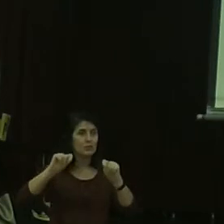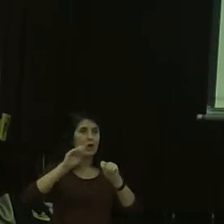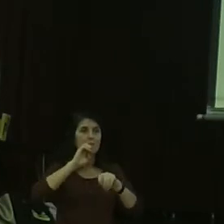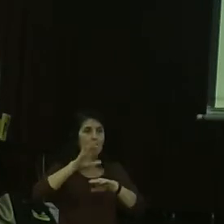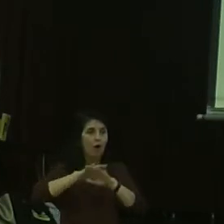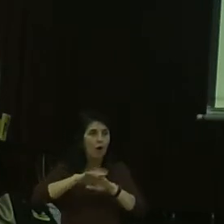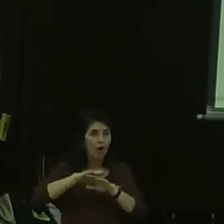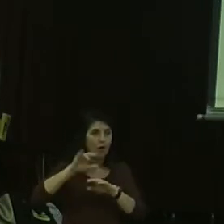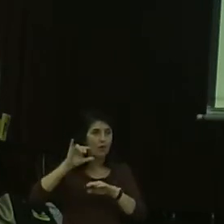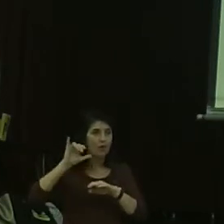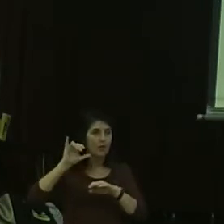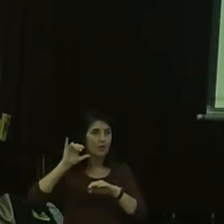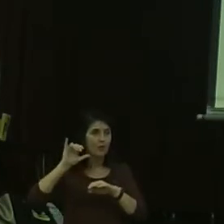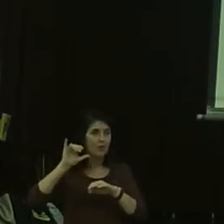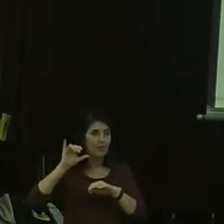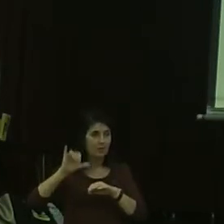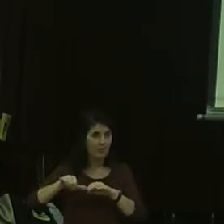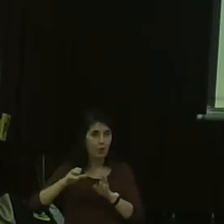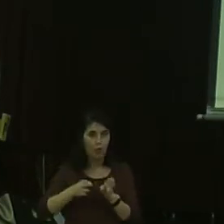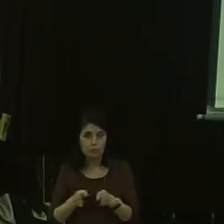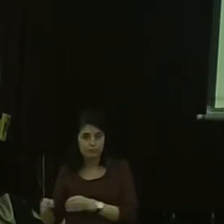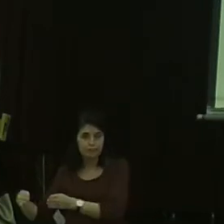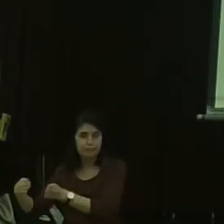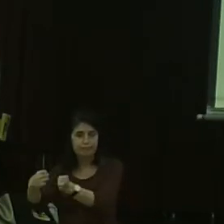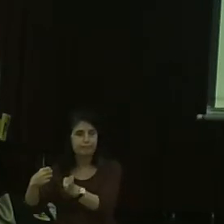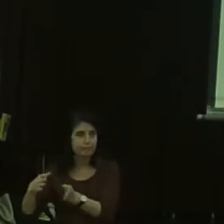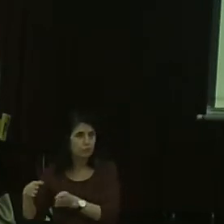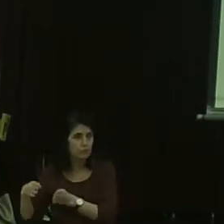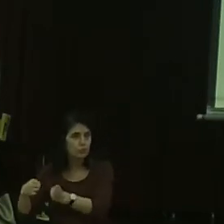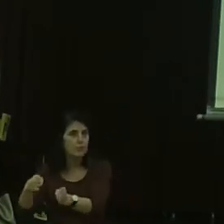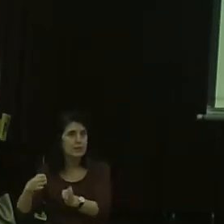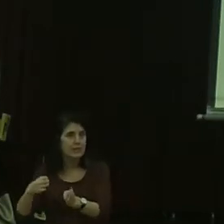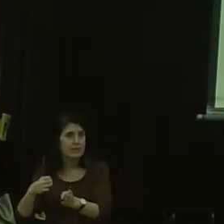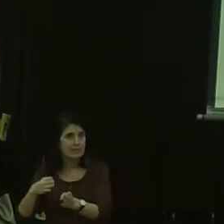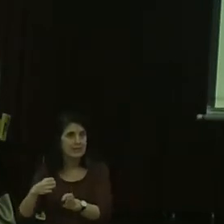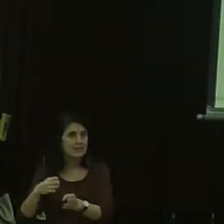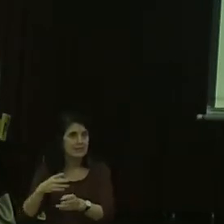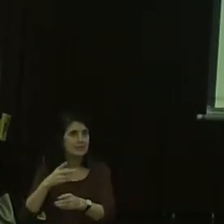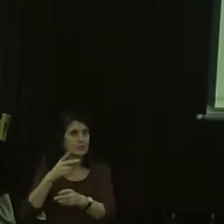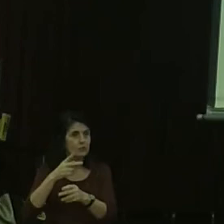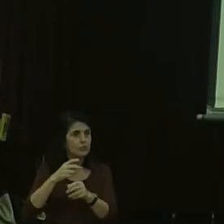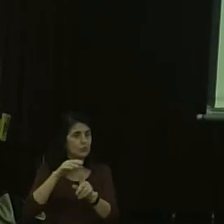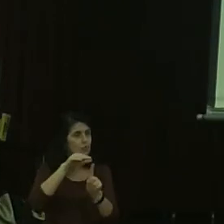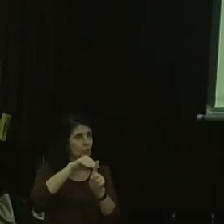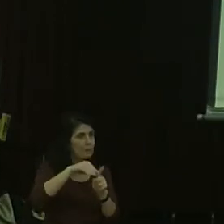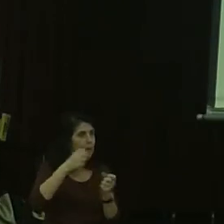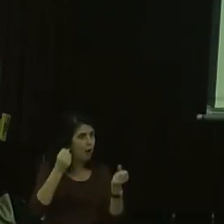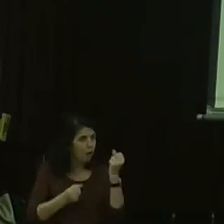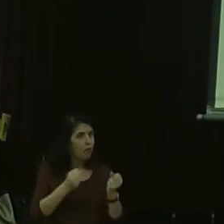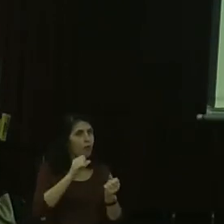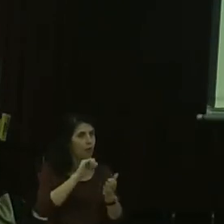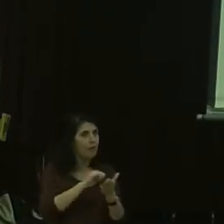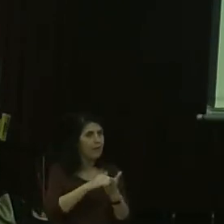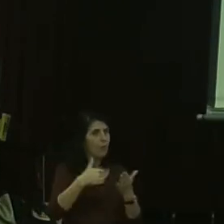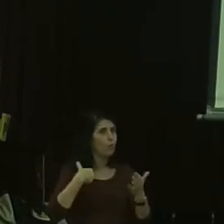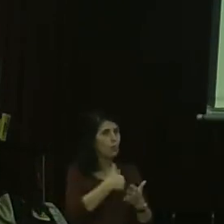those powerful streets in order to keep reminding cars that there are bikes out there.